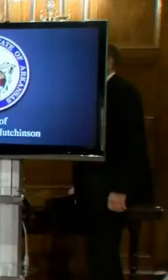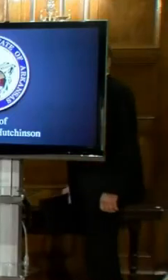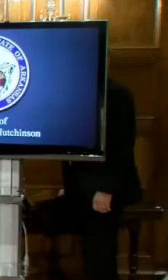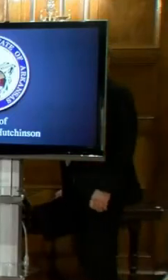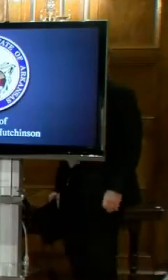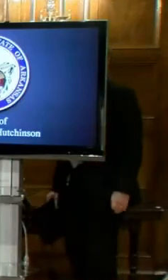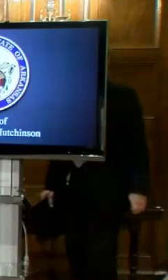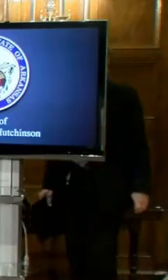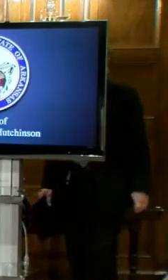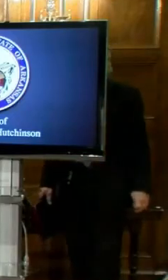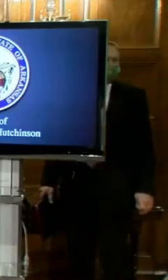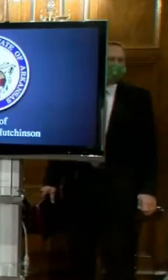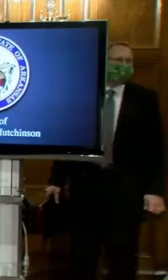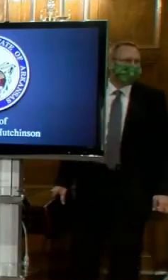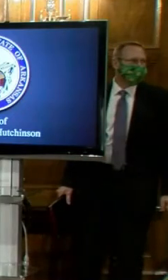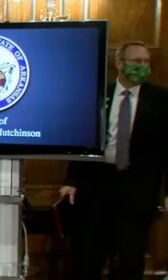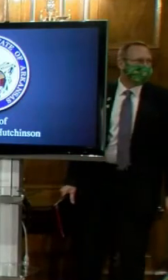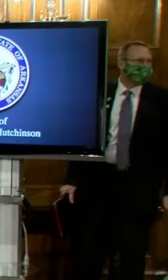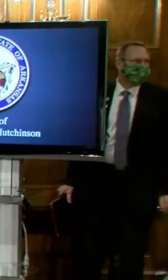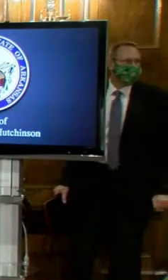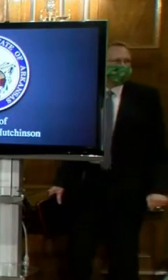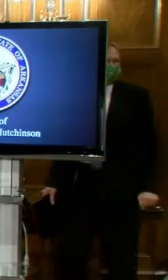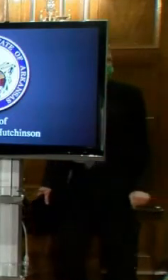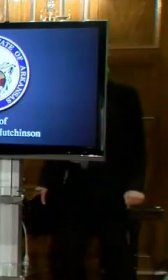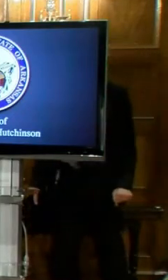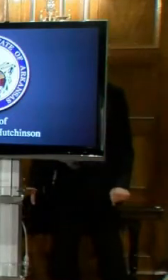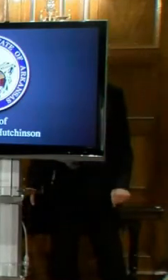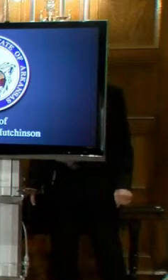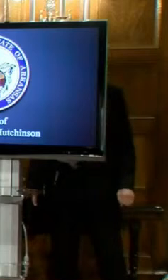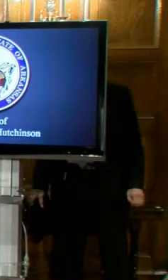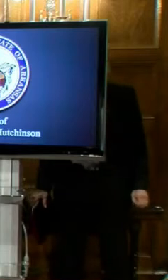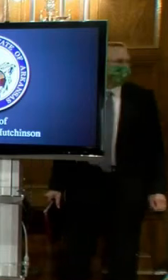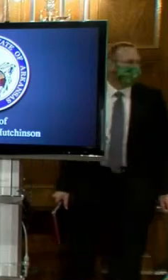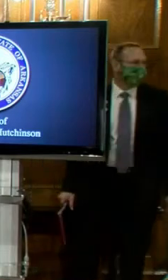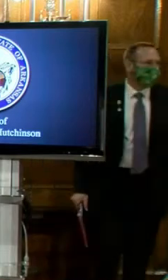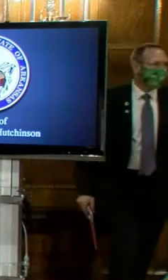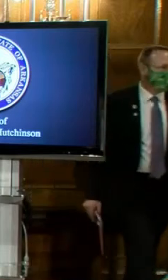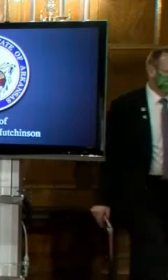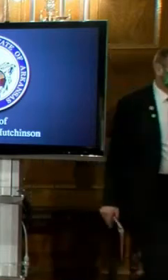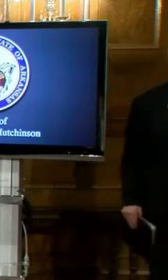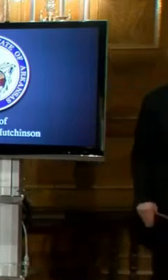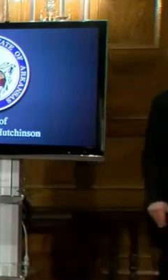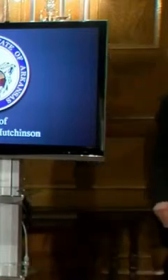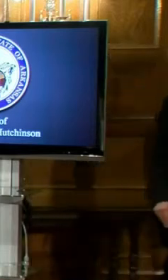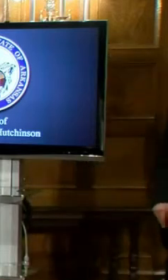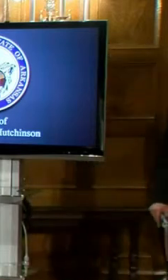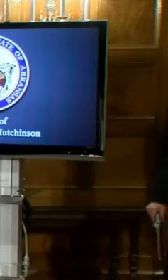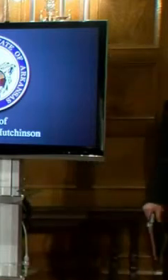joining us. And let's listen in to find out what the latest numbers are for Arkansas.